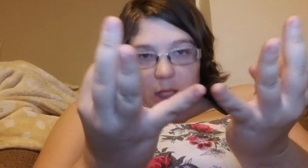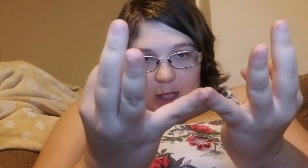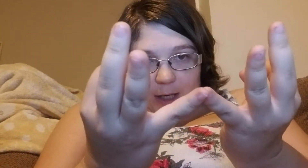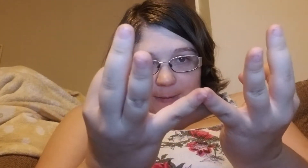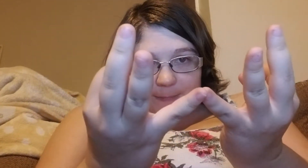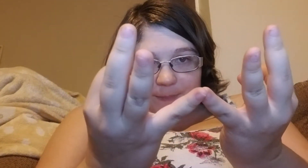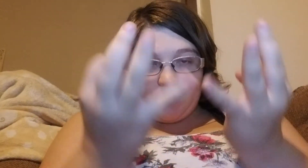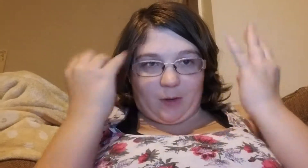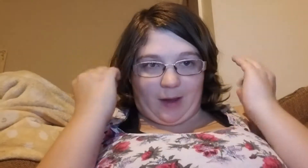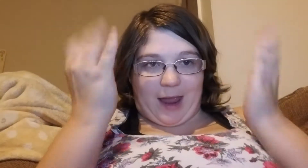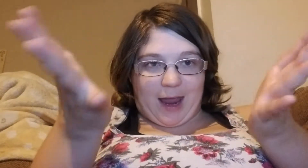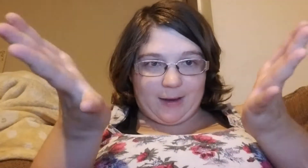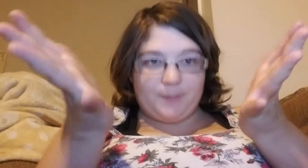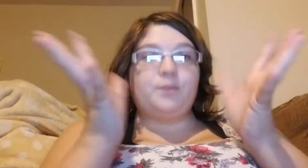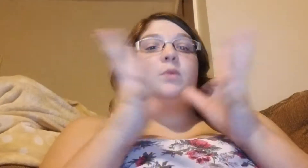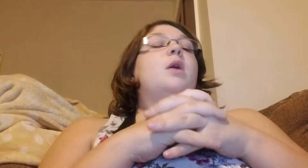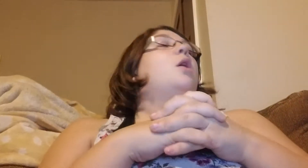Family. Okay?